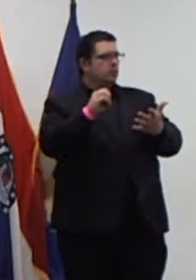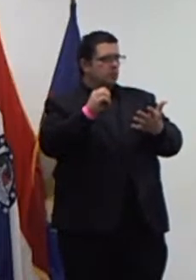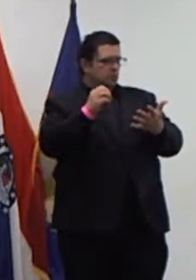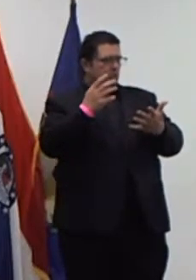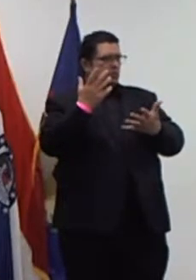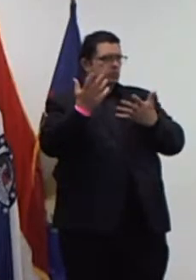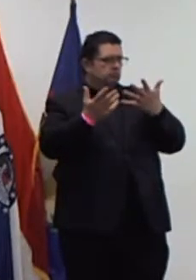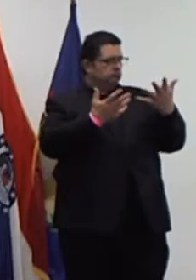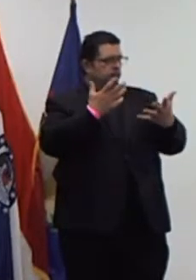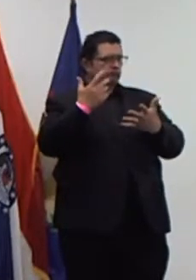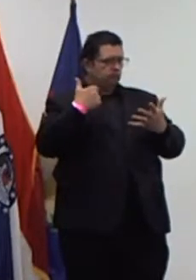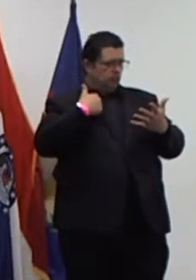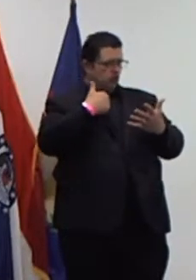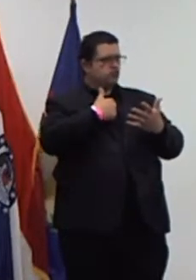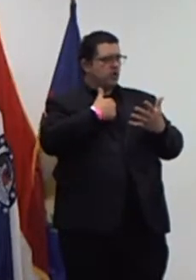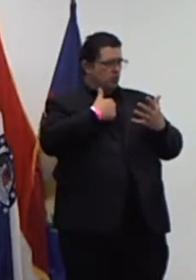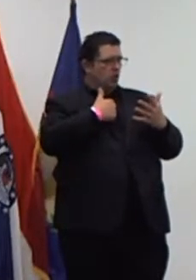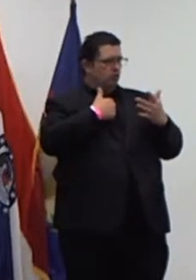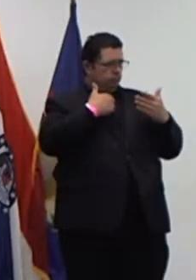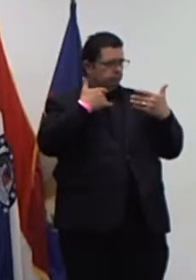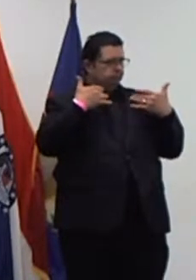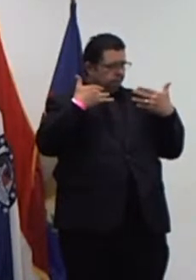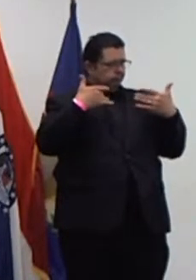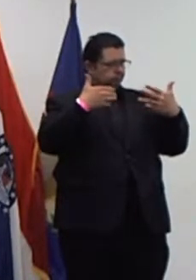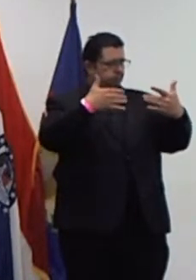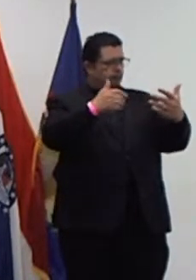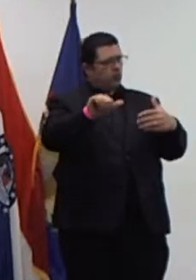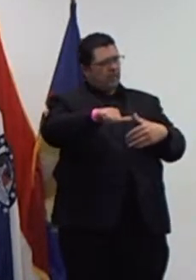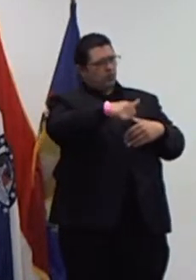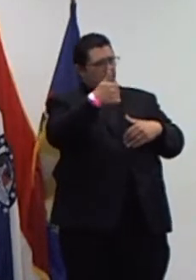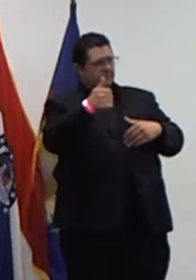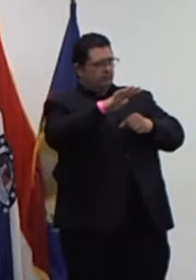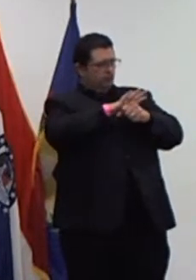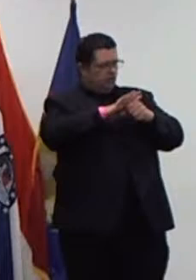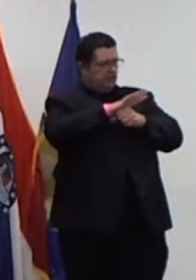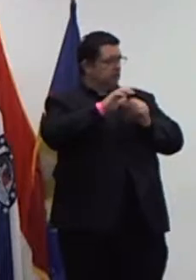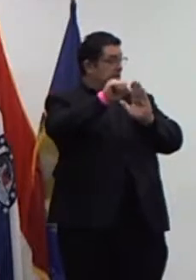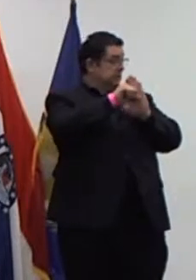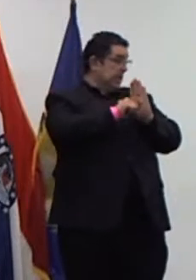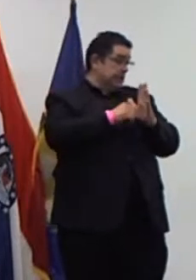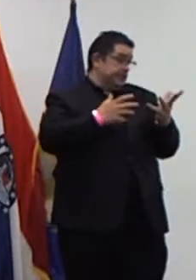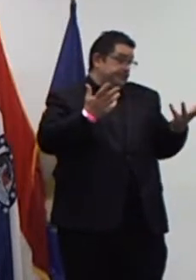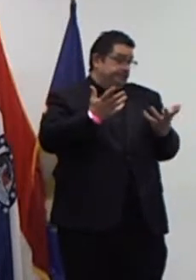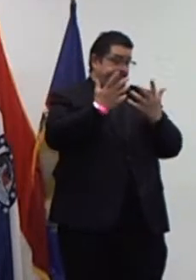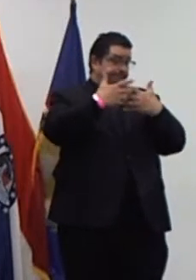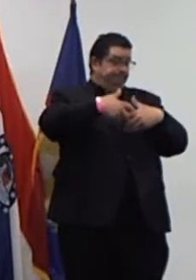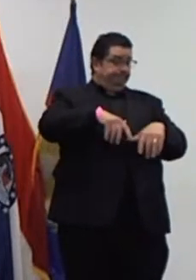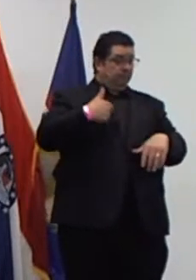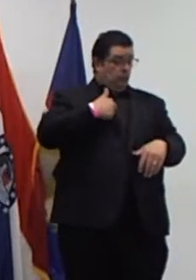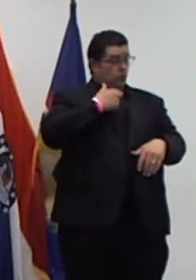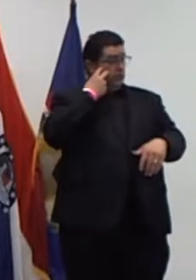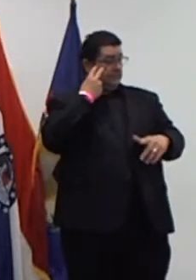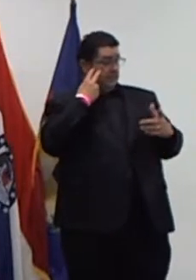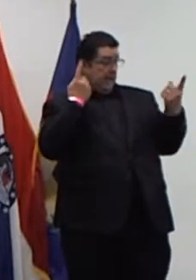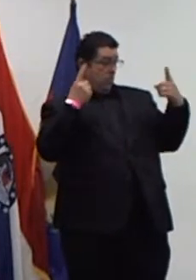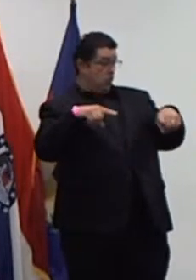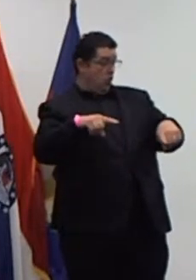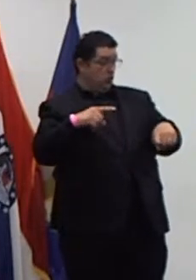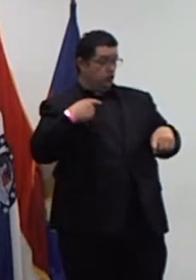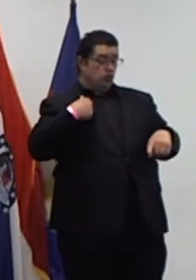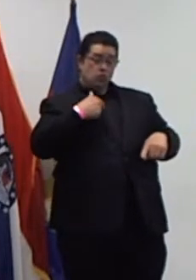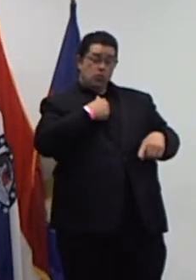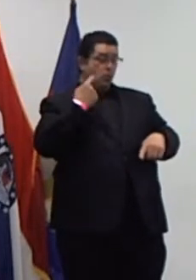month, we'll be on a similar track with the rest of the region and the rest of the state. But we'll just have to see how it goes. We're going to watch the data. We will always